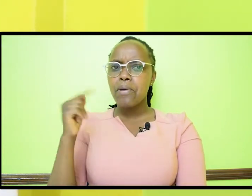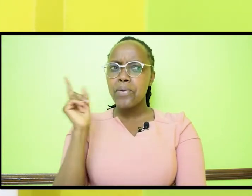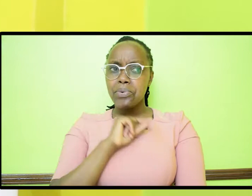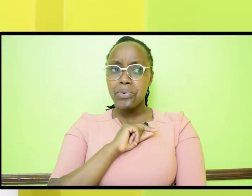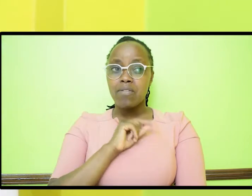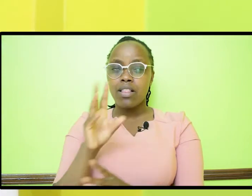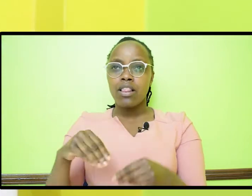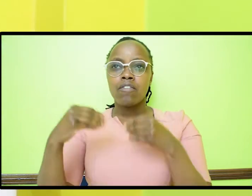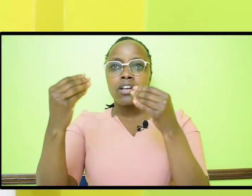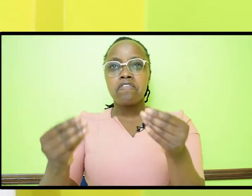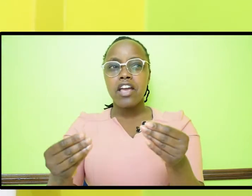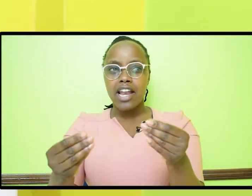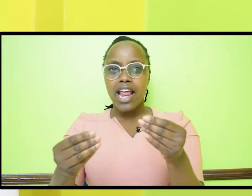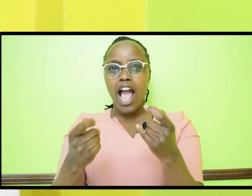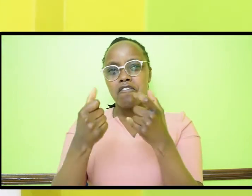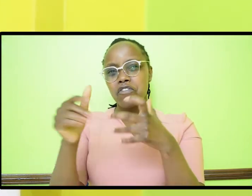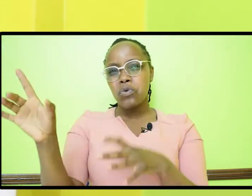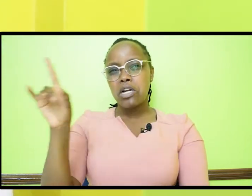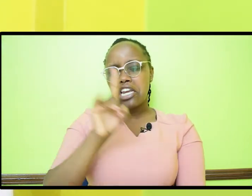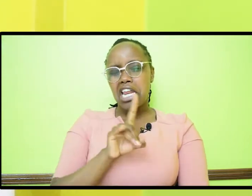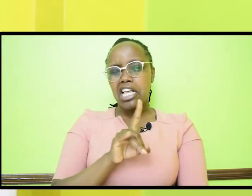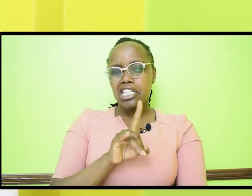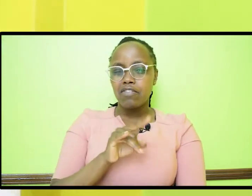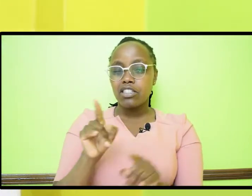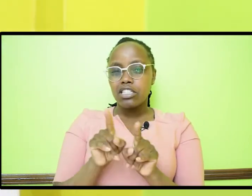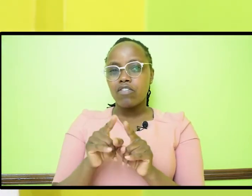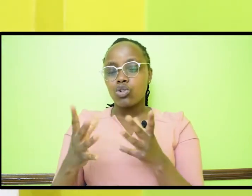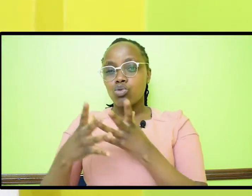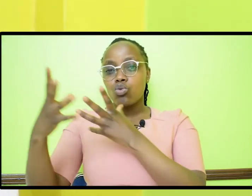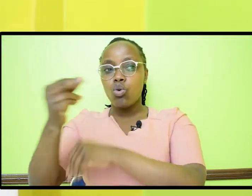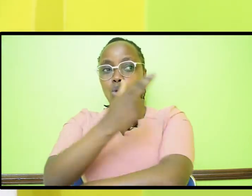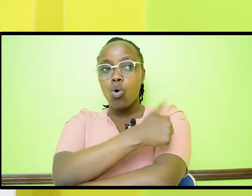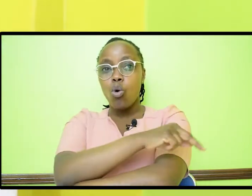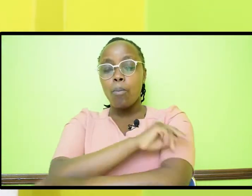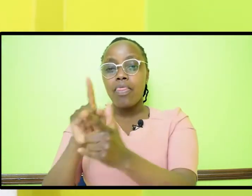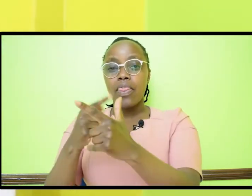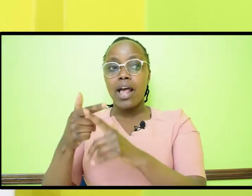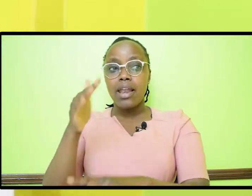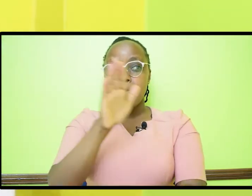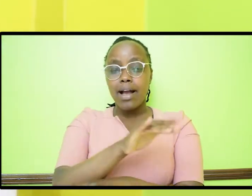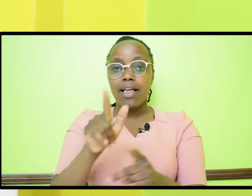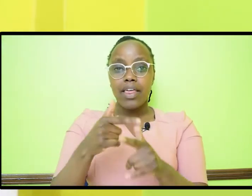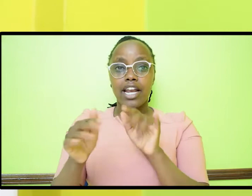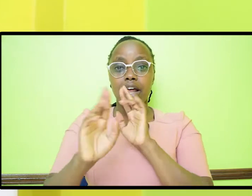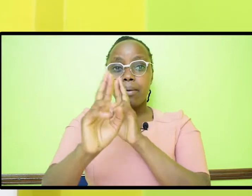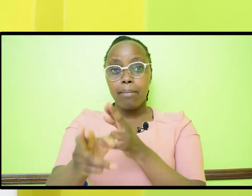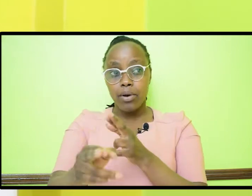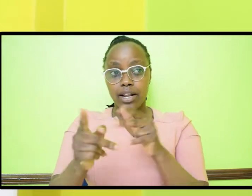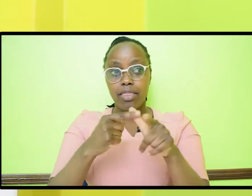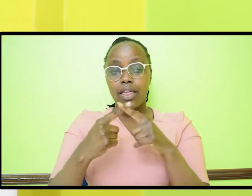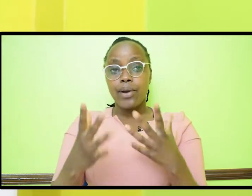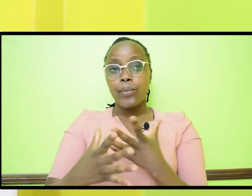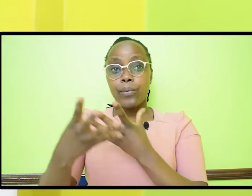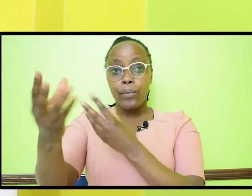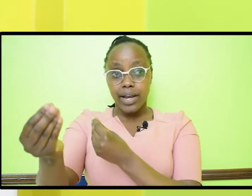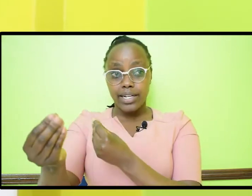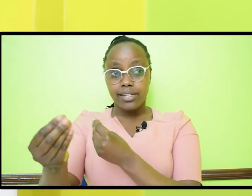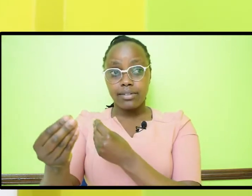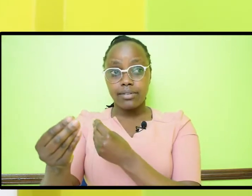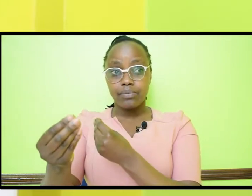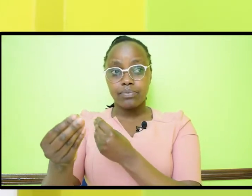told me they have given her a few days. She go to the hospital and then come back with the report. Then we